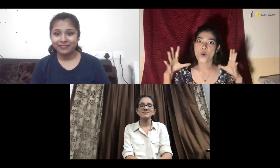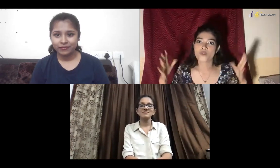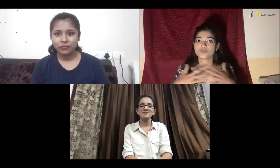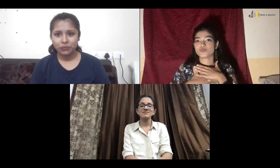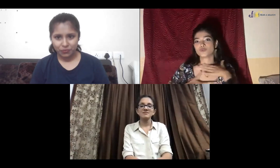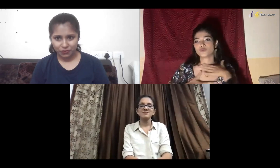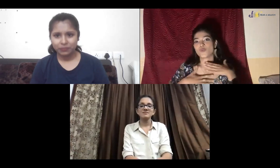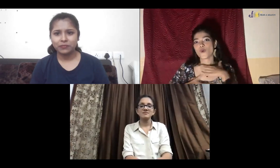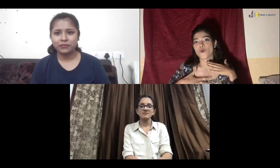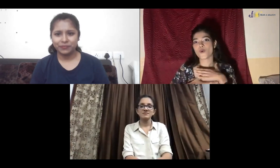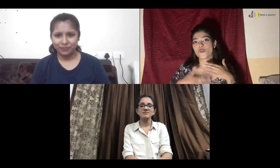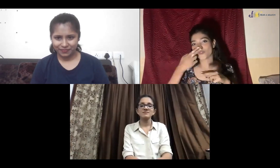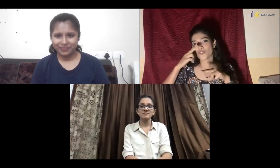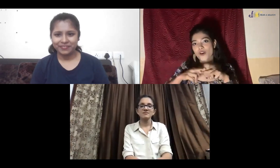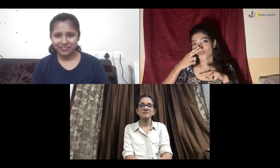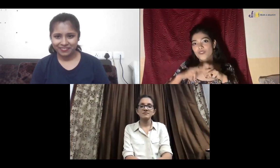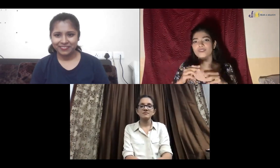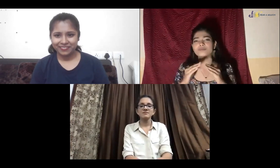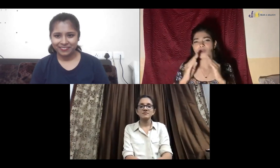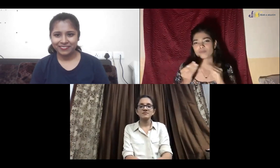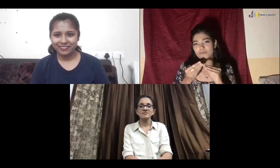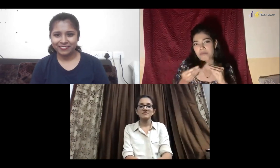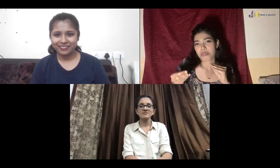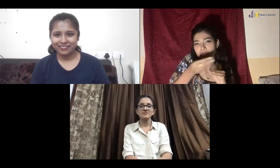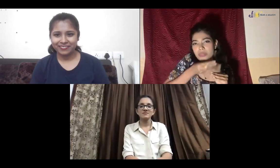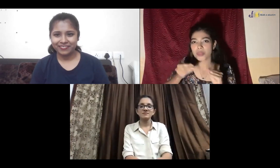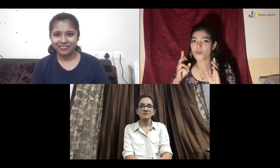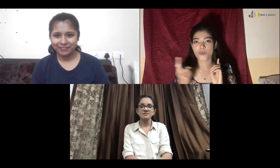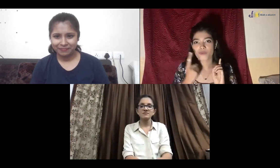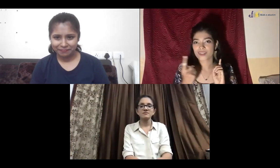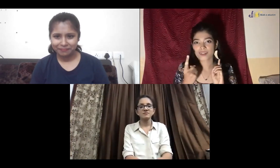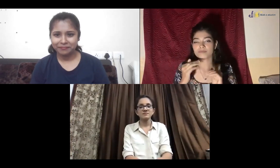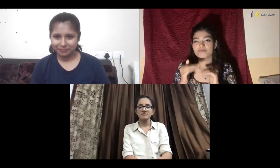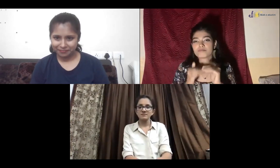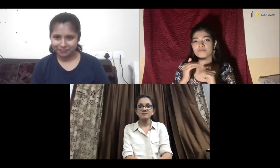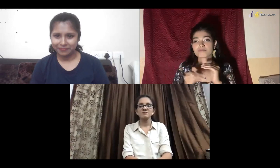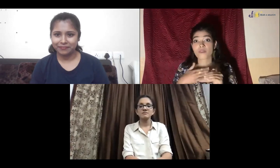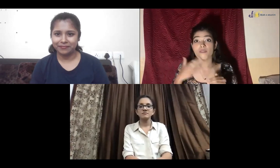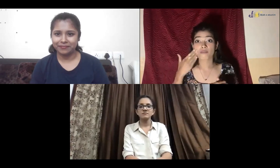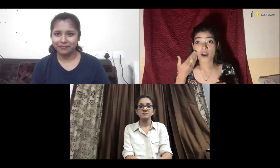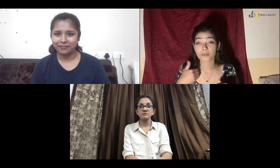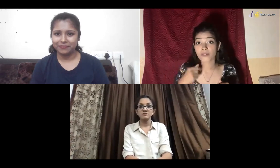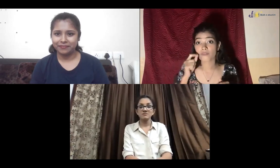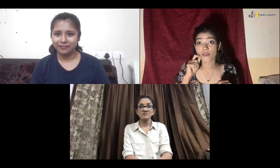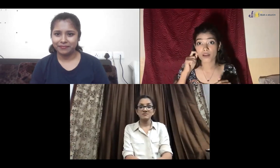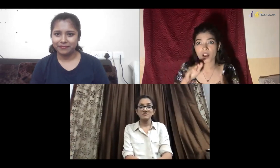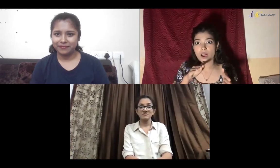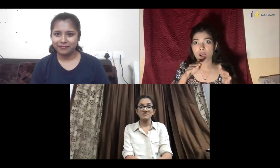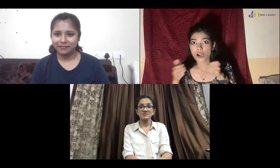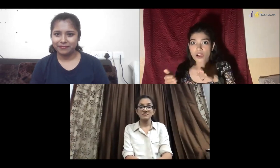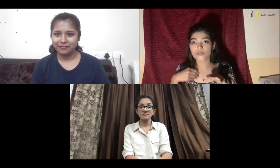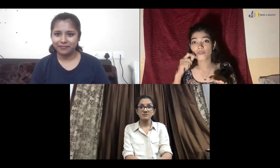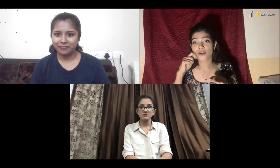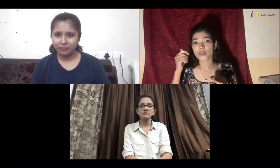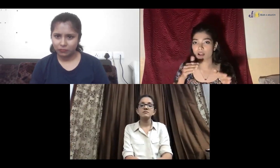I like to play a lot. I enjoyed a lot with my friends. So nearby my home, there were my friends who were living